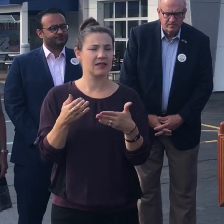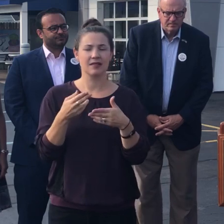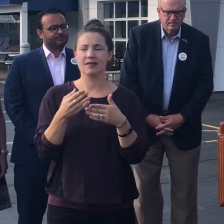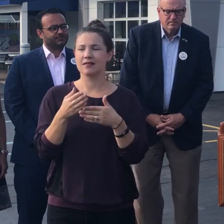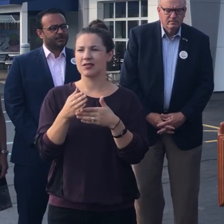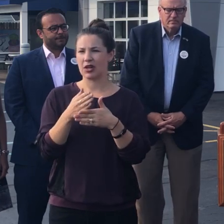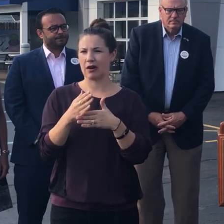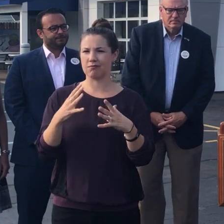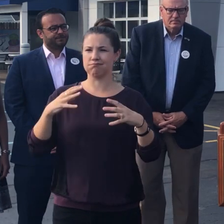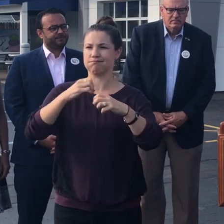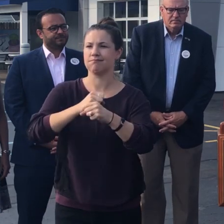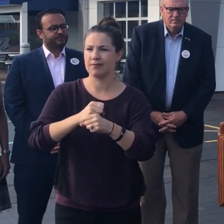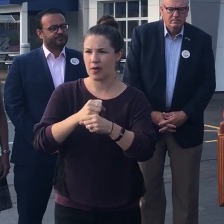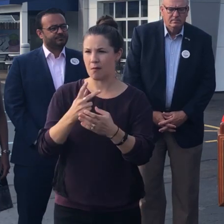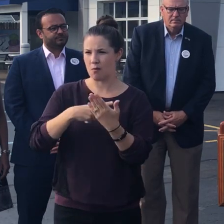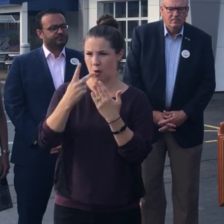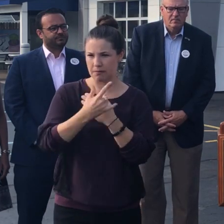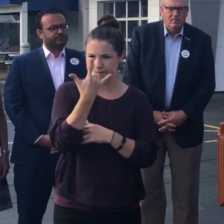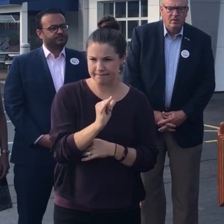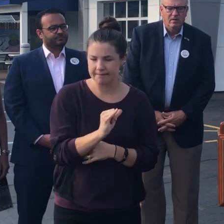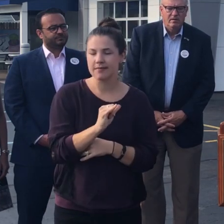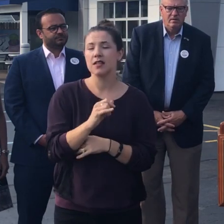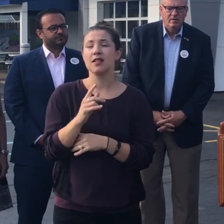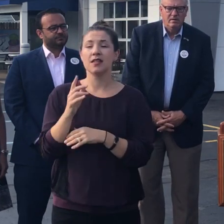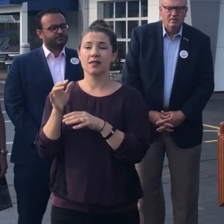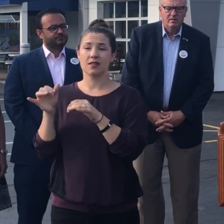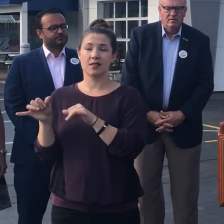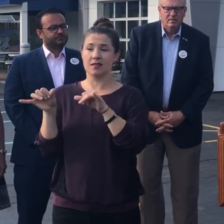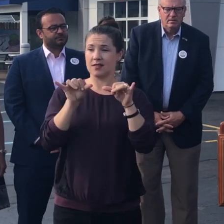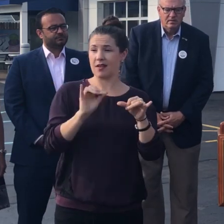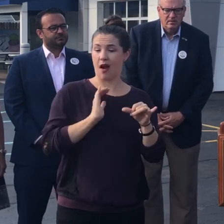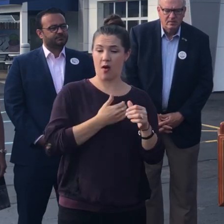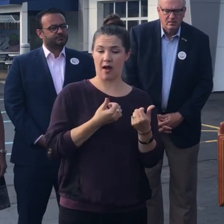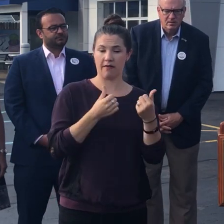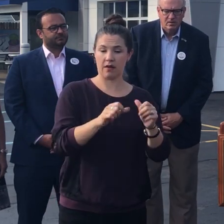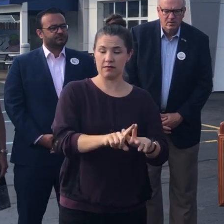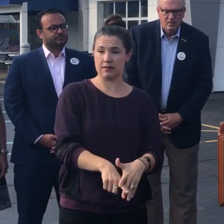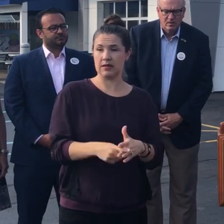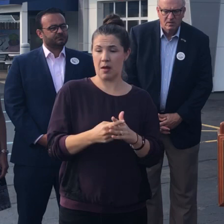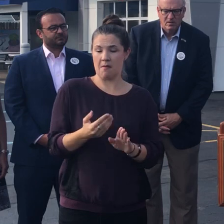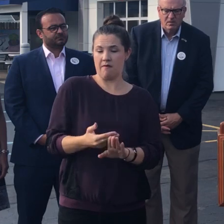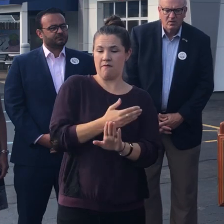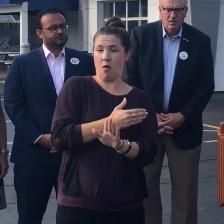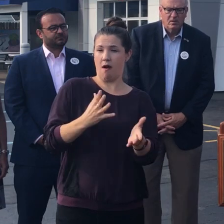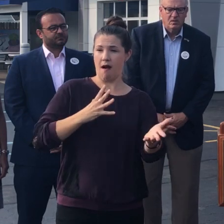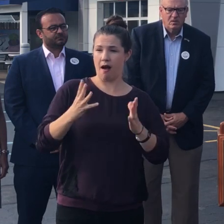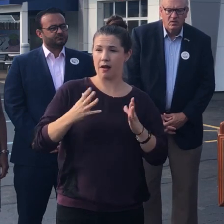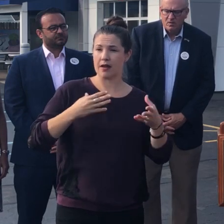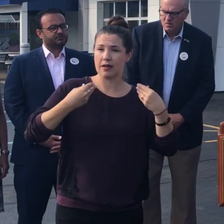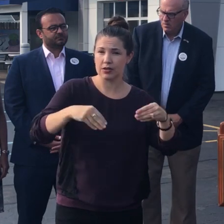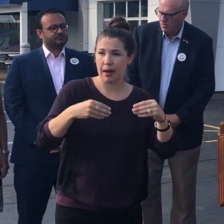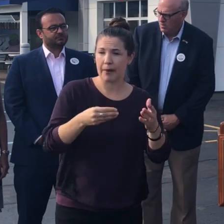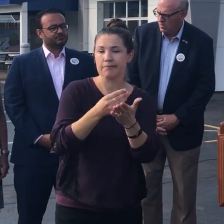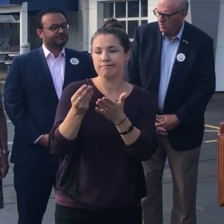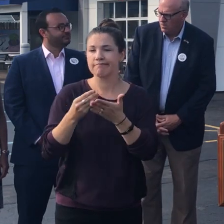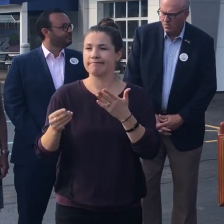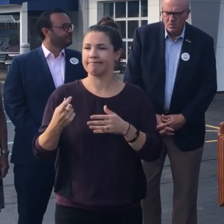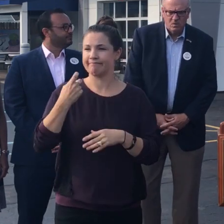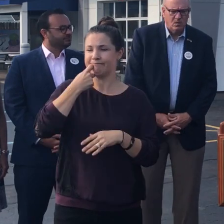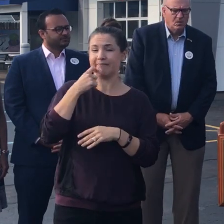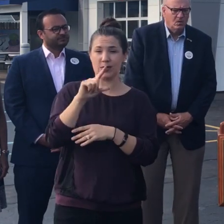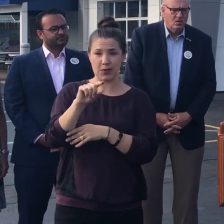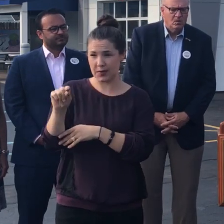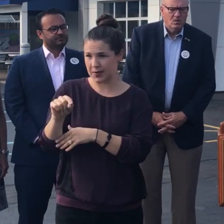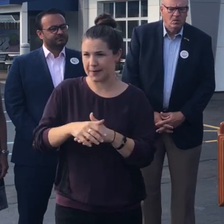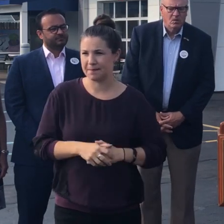of the program, which mirrors the effort that we launched just before the holiday shopping season in 2020. There